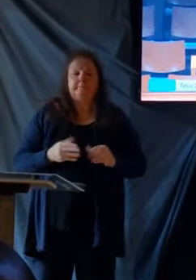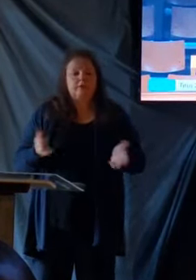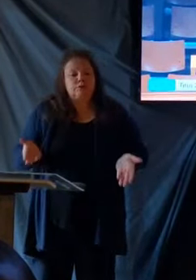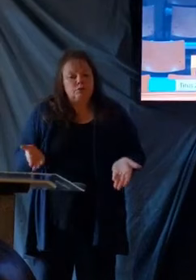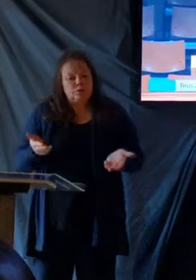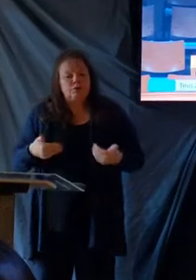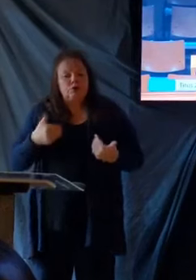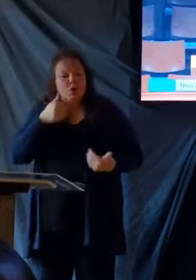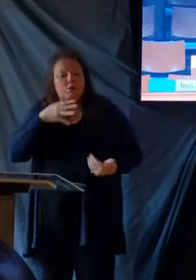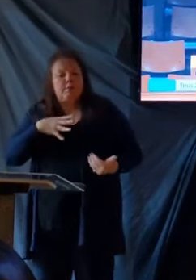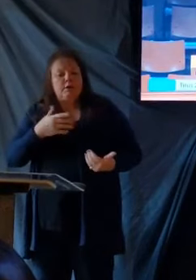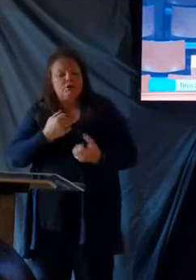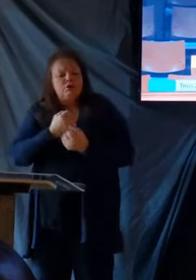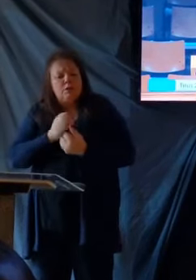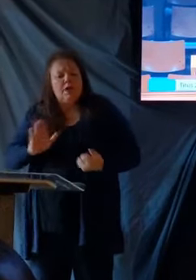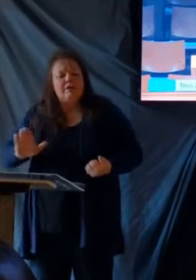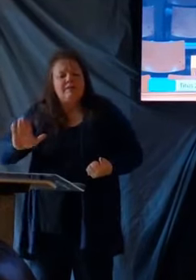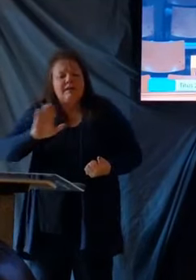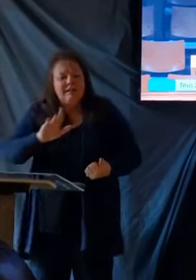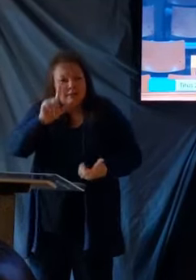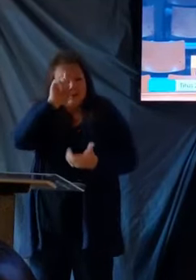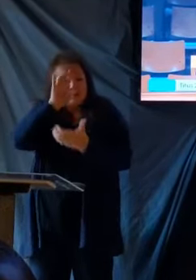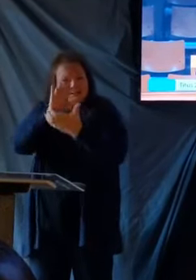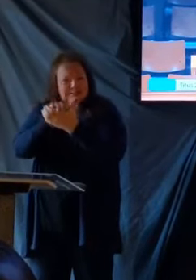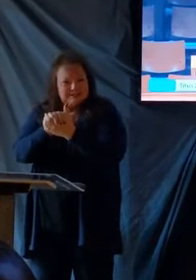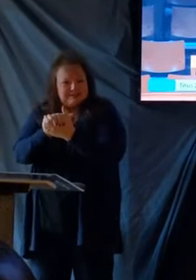Encourage the young women to love their husbands.